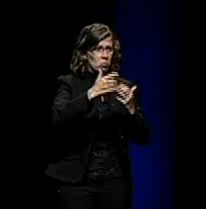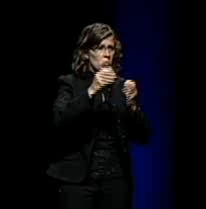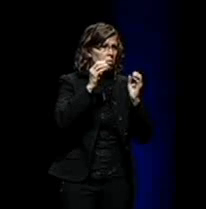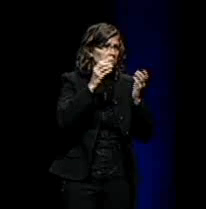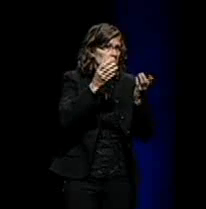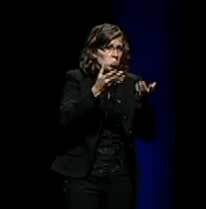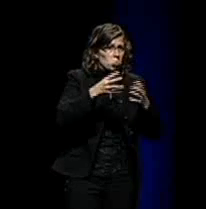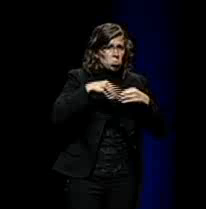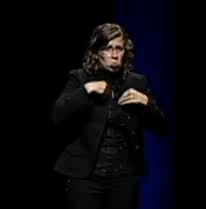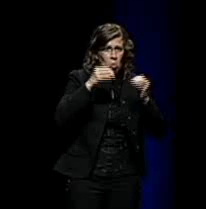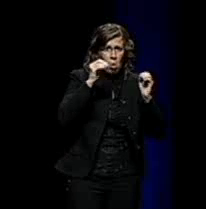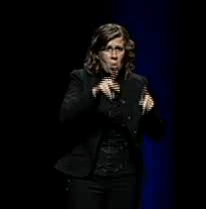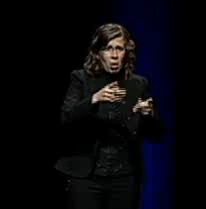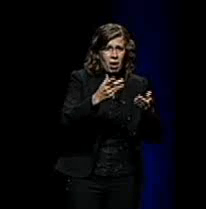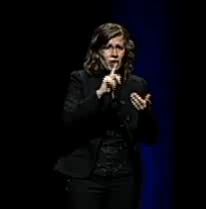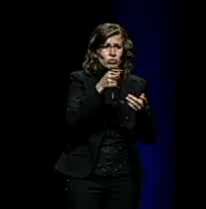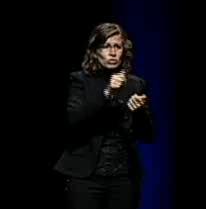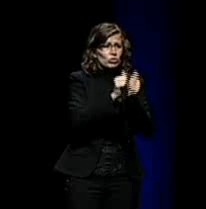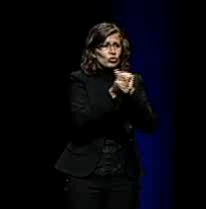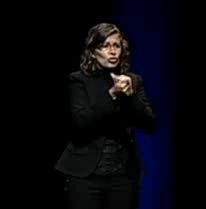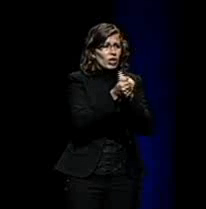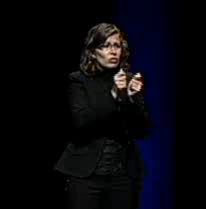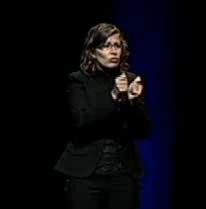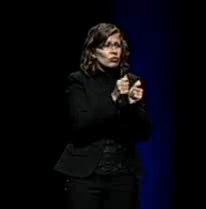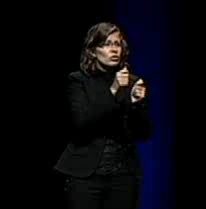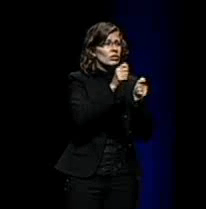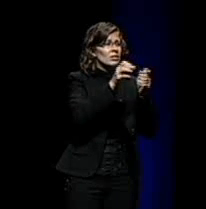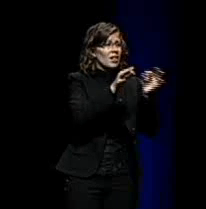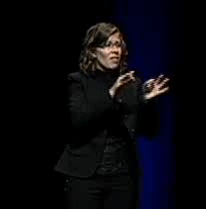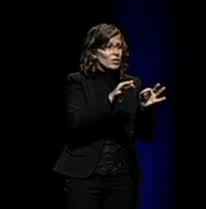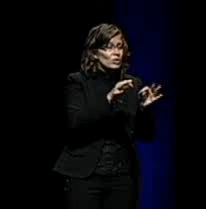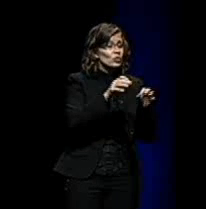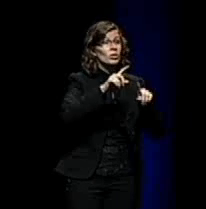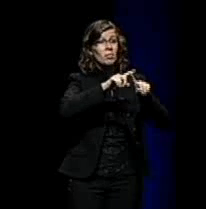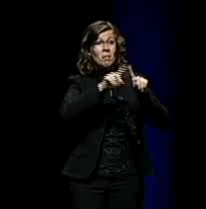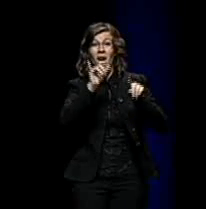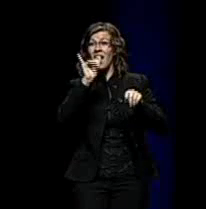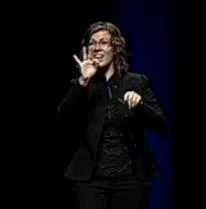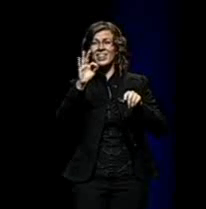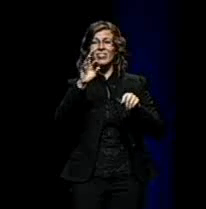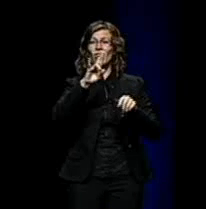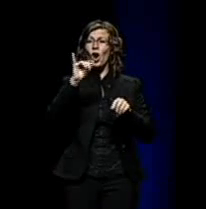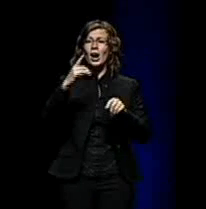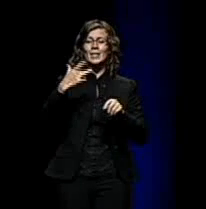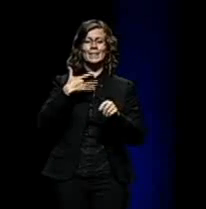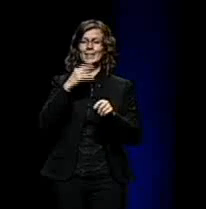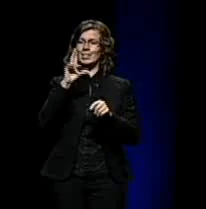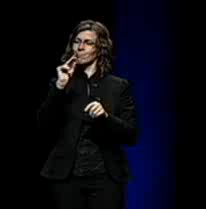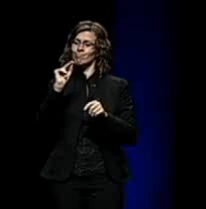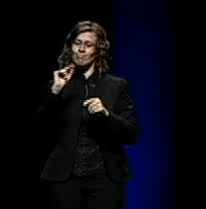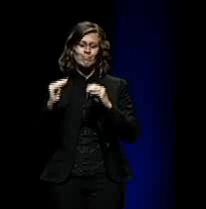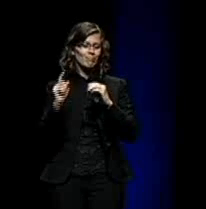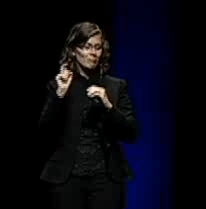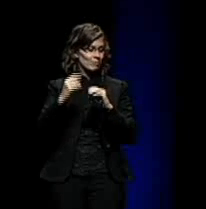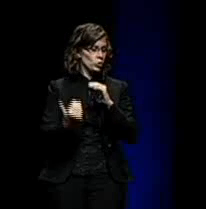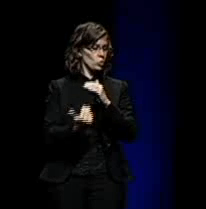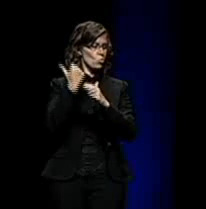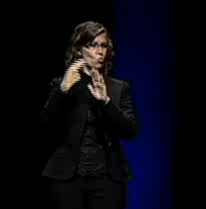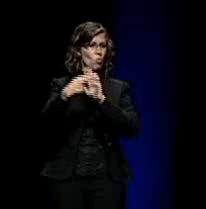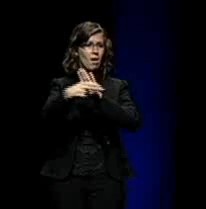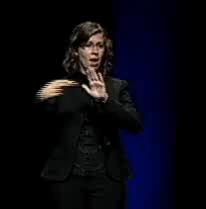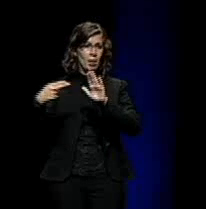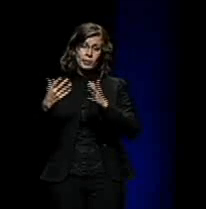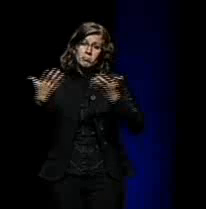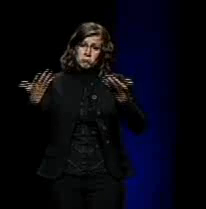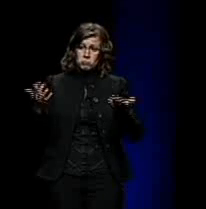perfectly fine. If, on the other hand, in order to define them clearly, RID needs to adopt new labels, then they should do